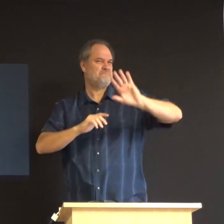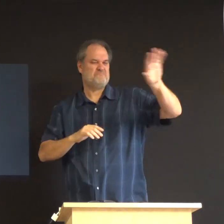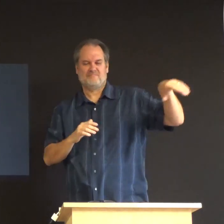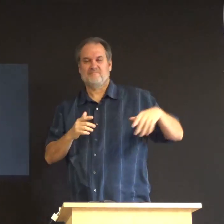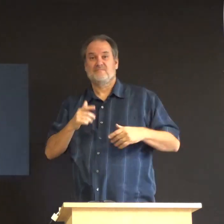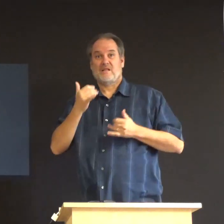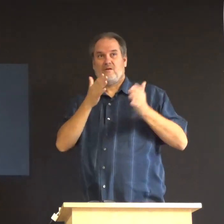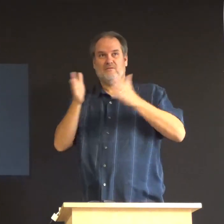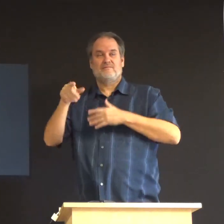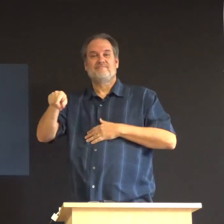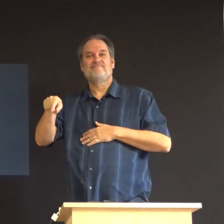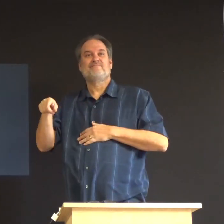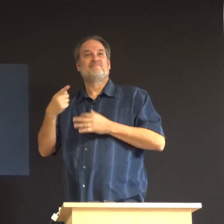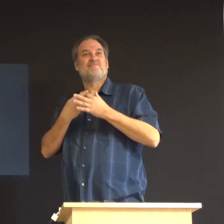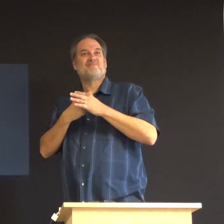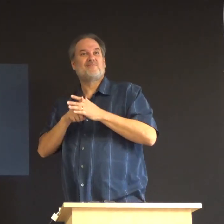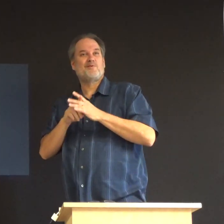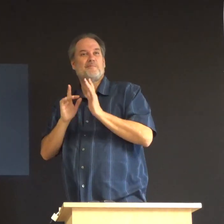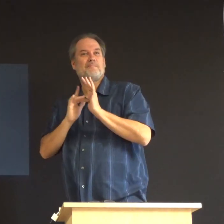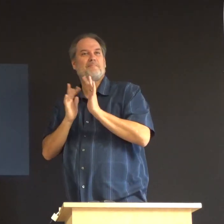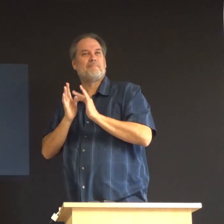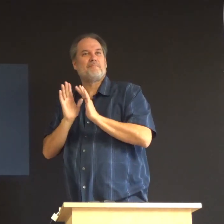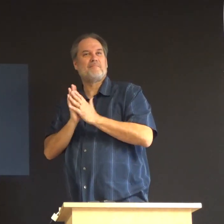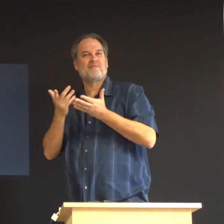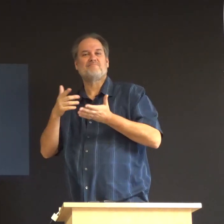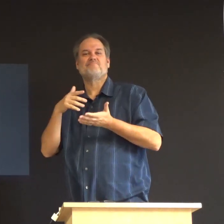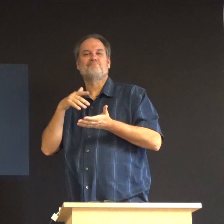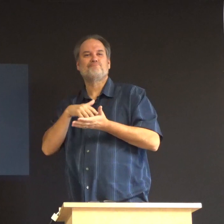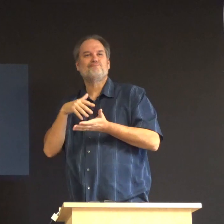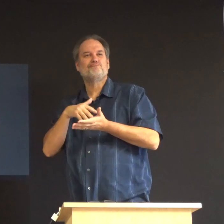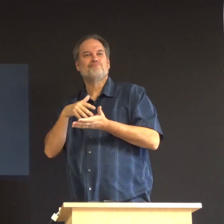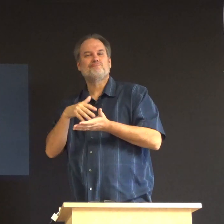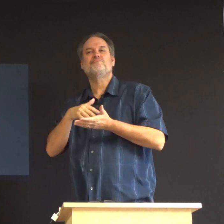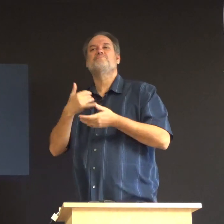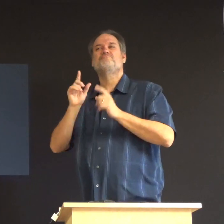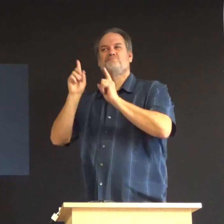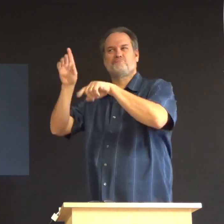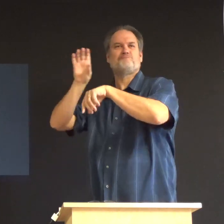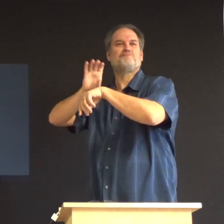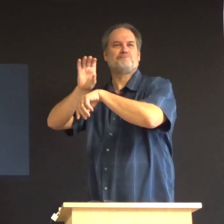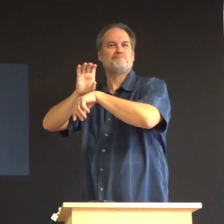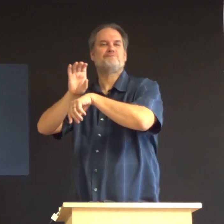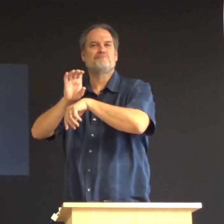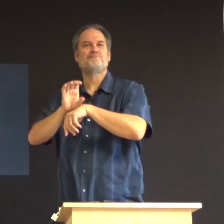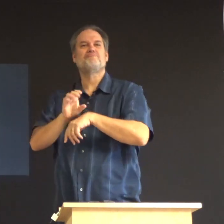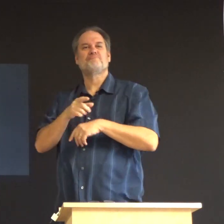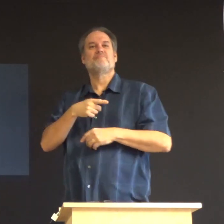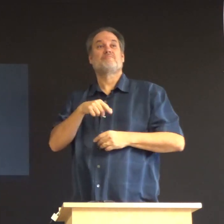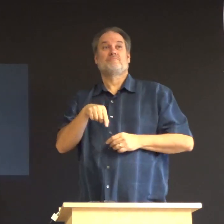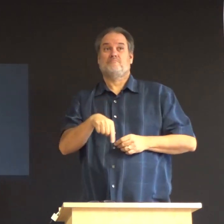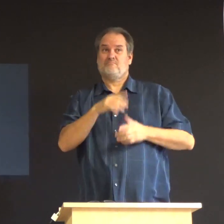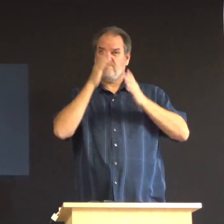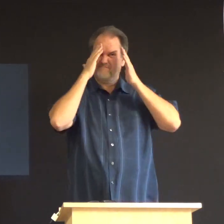I want to share that story next time. I don't want to elaborate too much on it. But anyways, he was going to